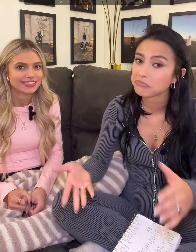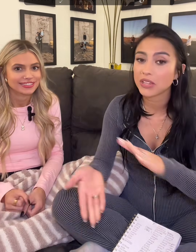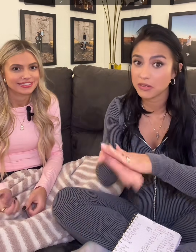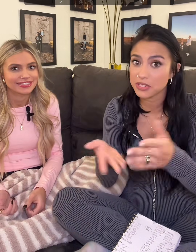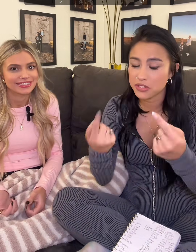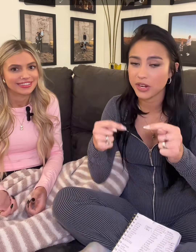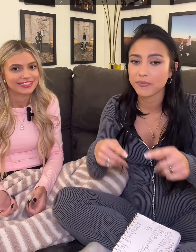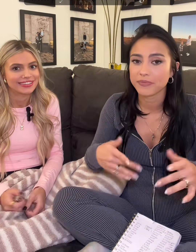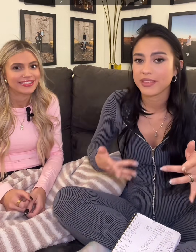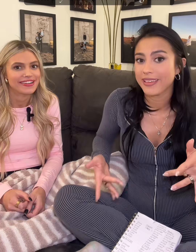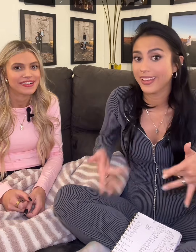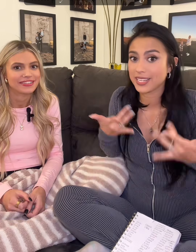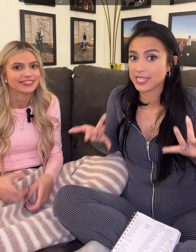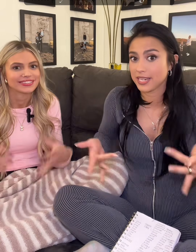That was a nice try. Excited.